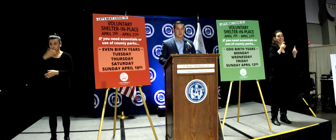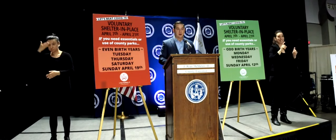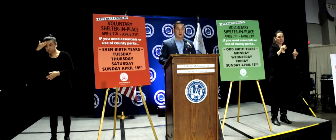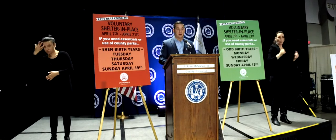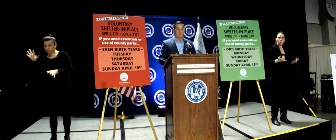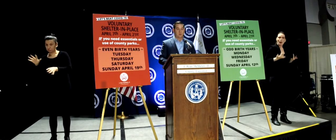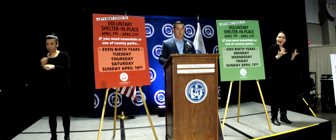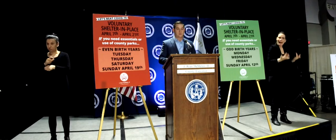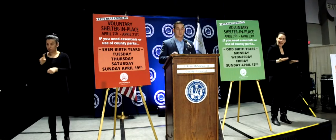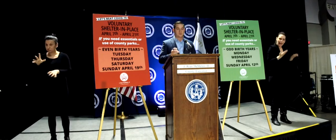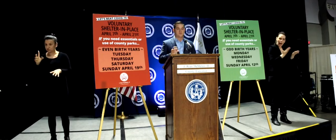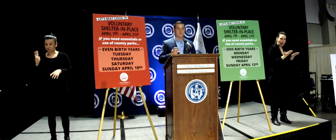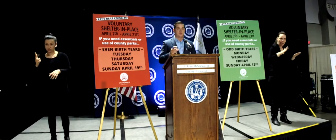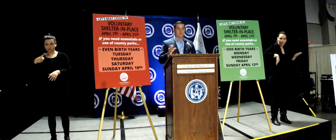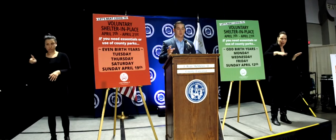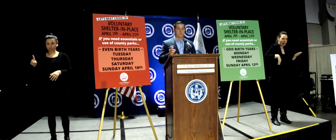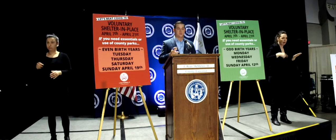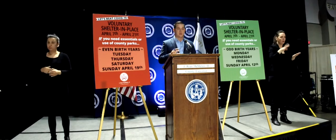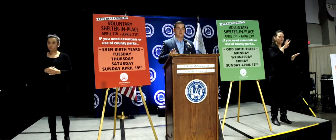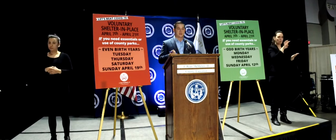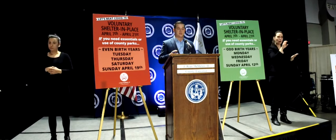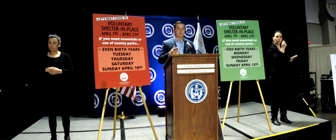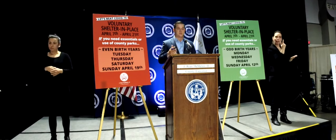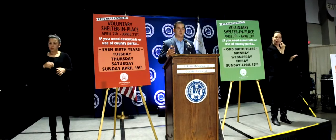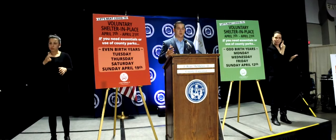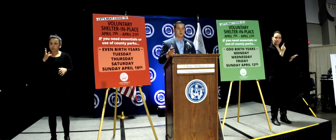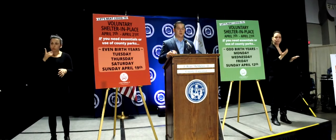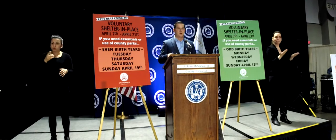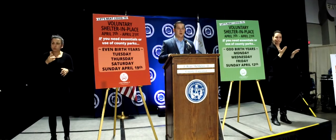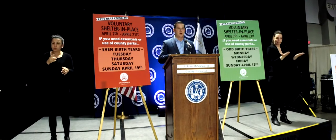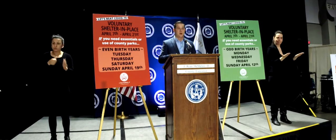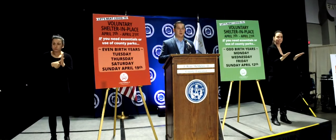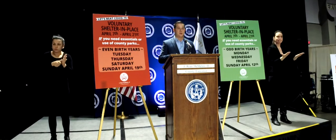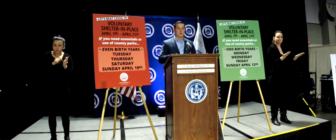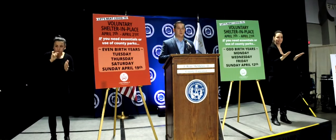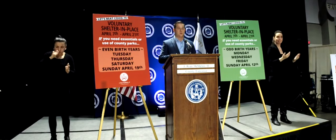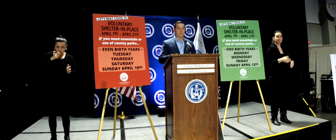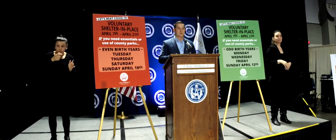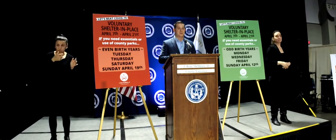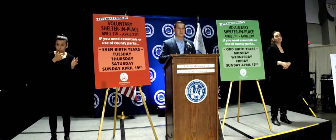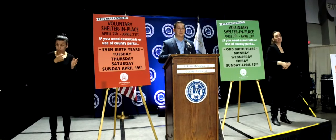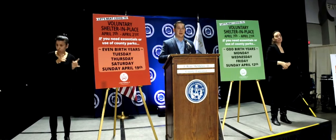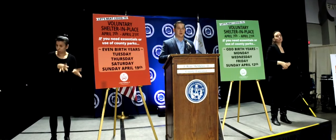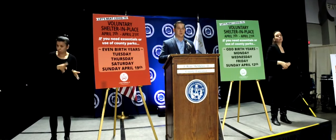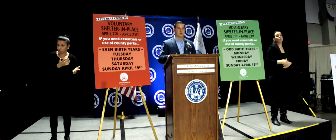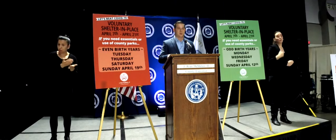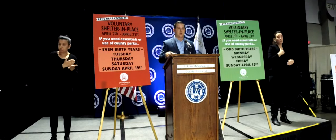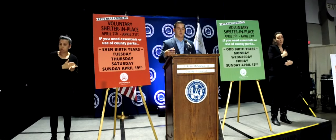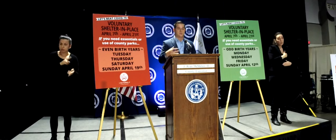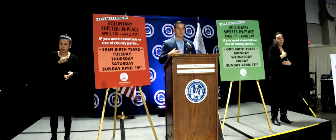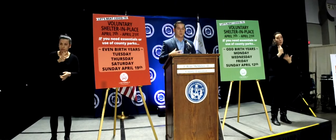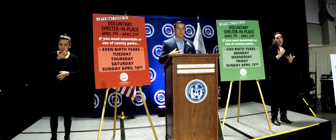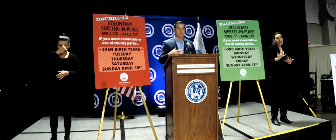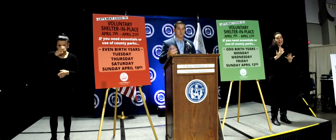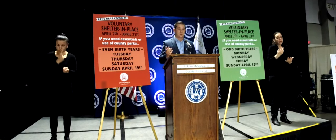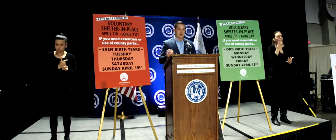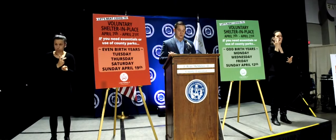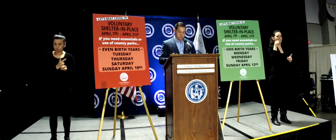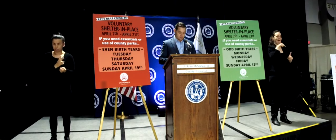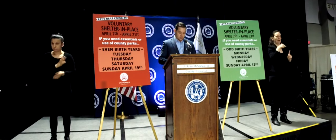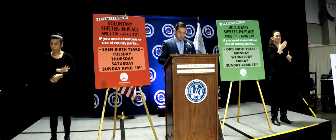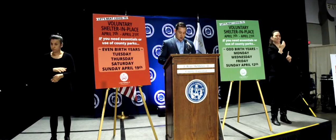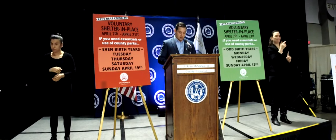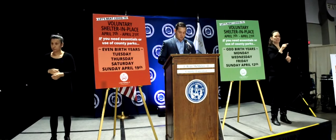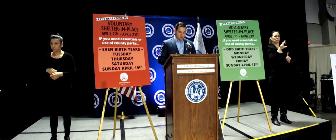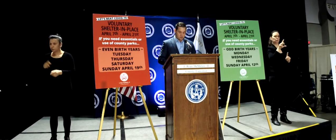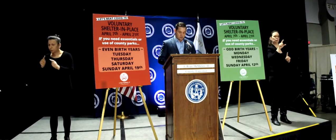residents. Essentially 15 to 20% of the testing that's been done is for residents outside our community that come in and use our